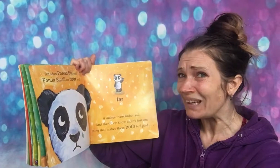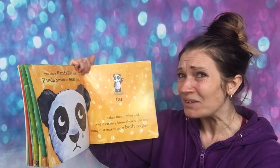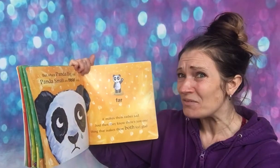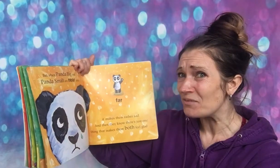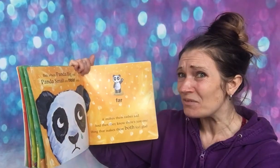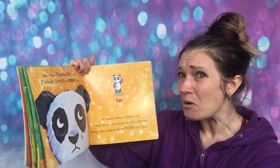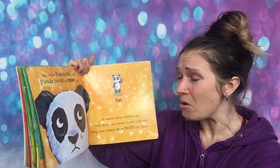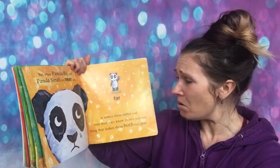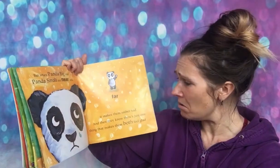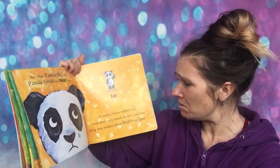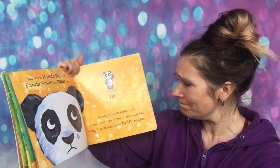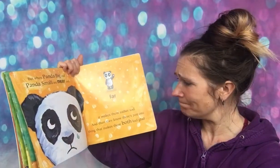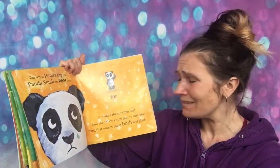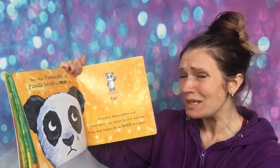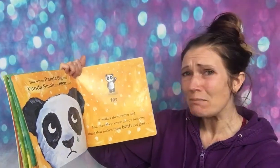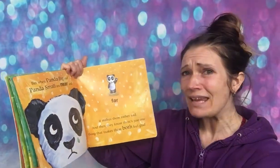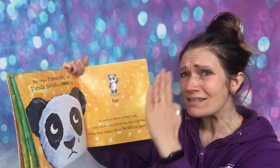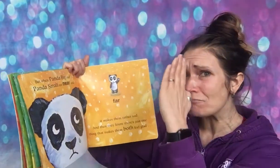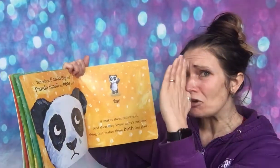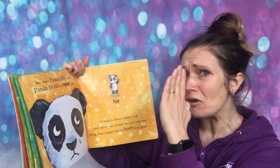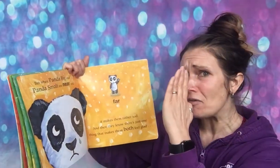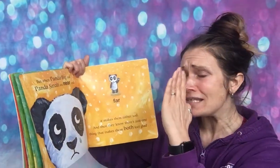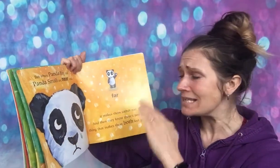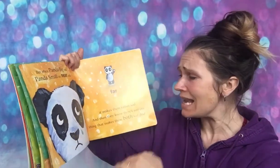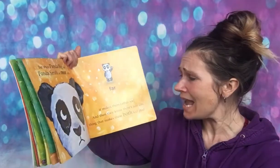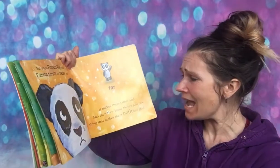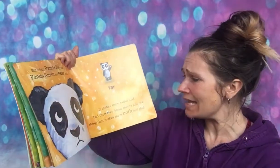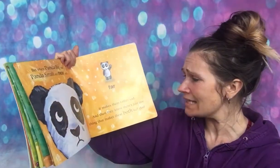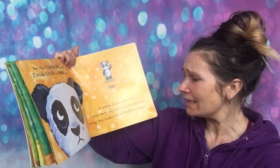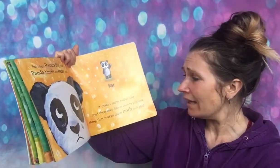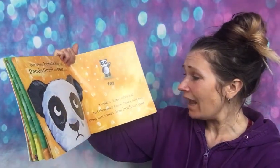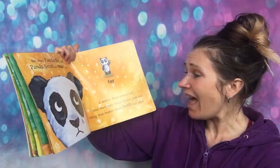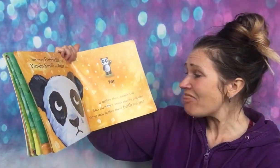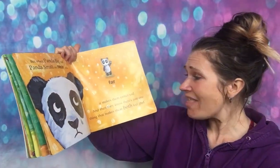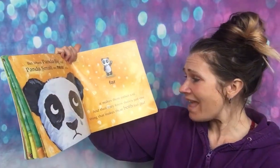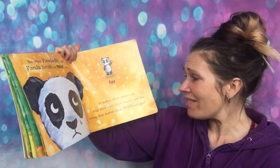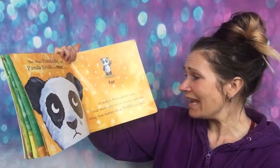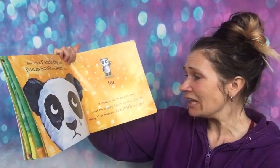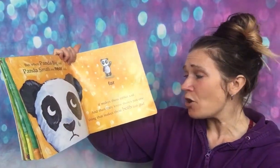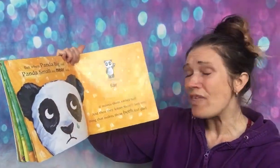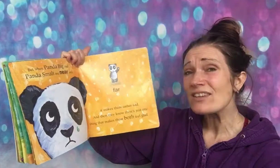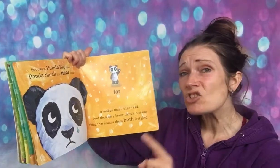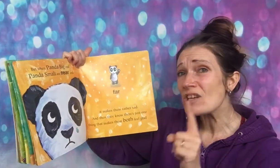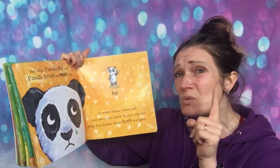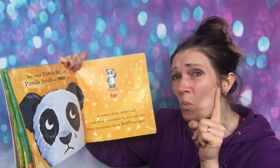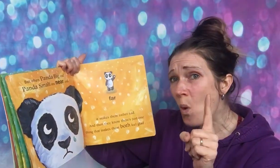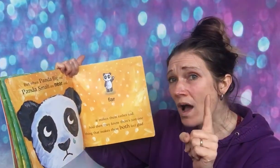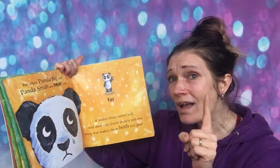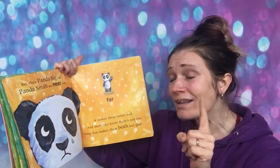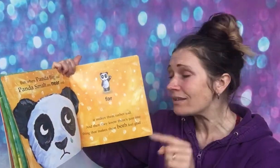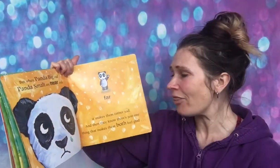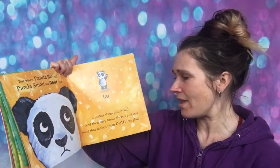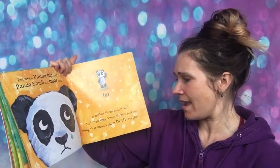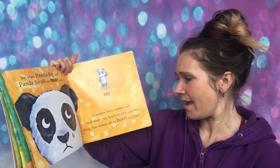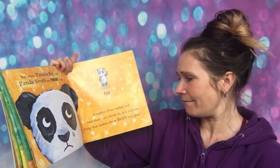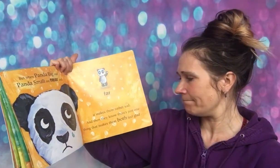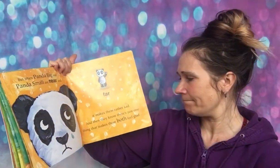and far, it makes them rather sad. And then they know there's just one thing